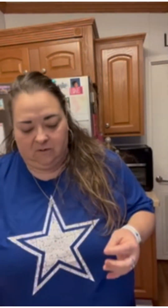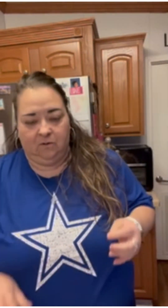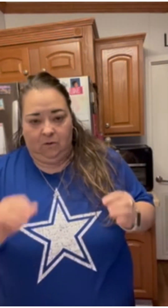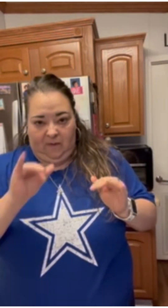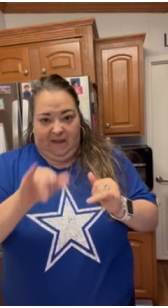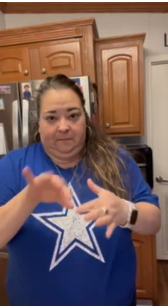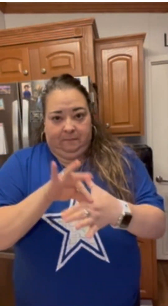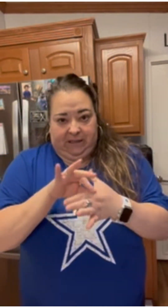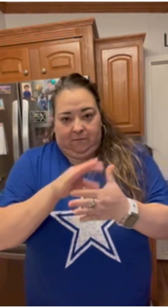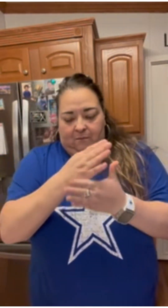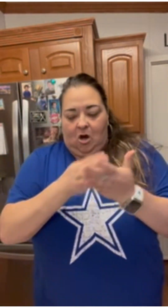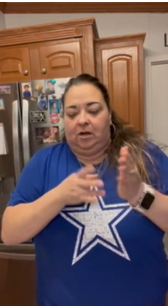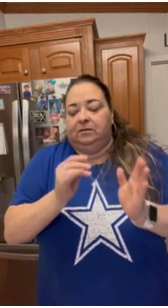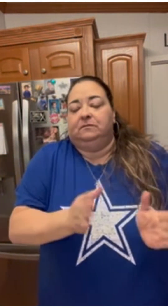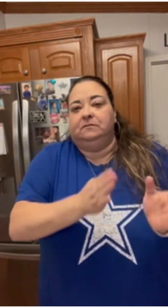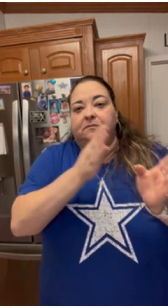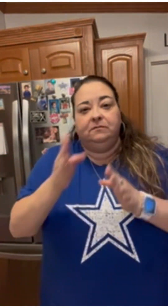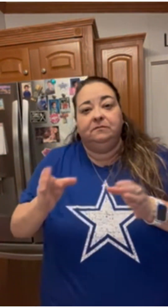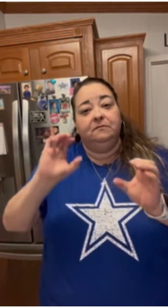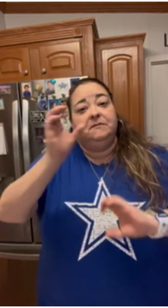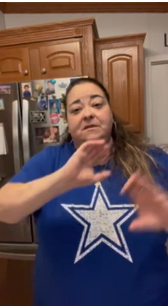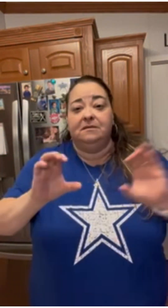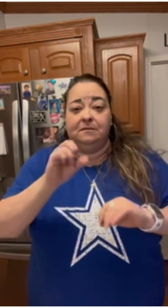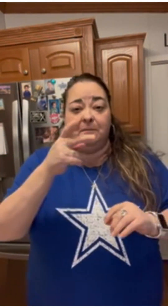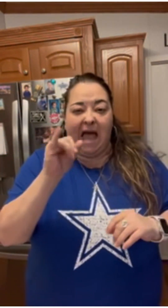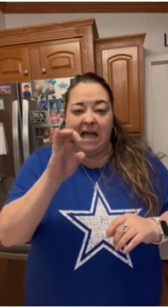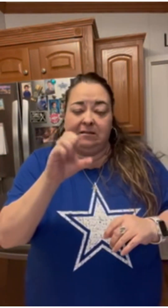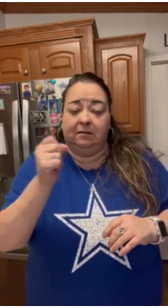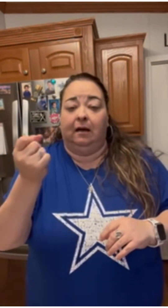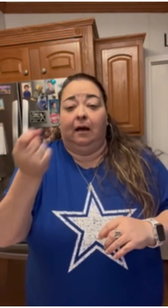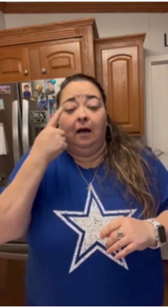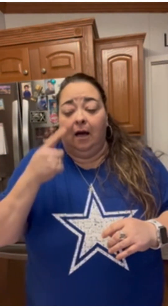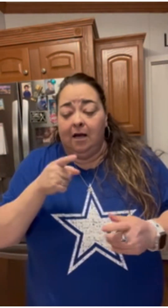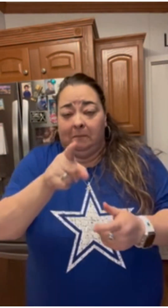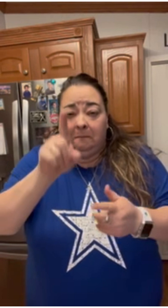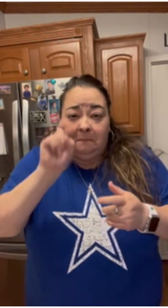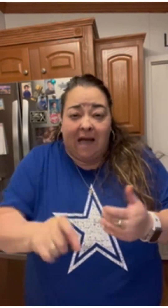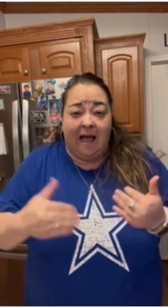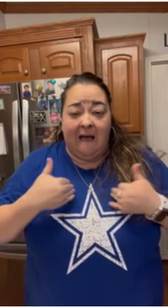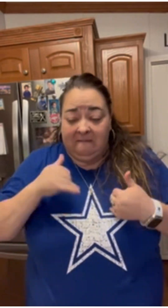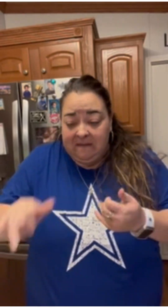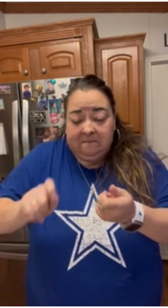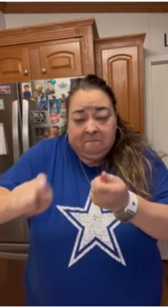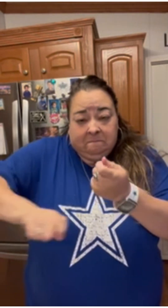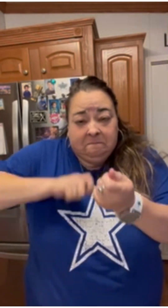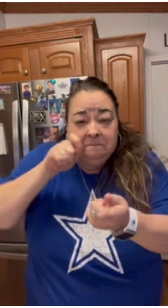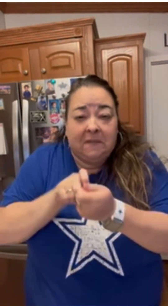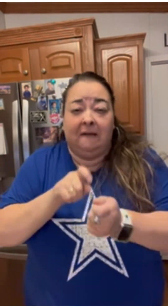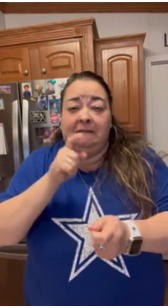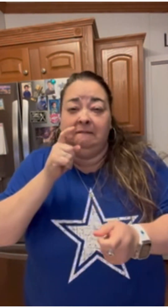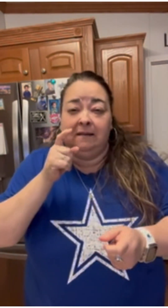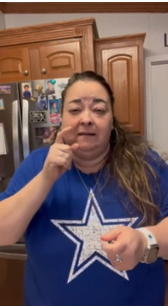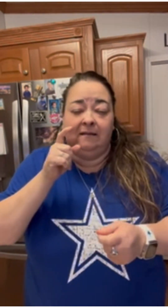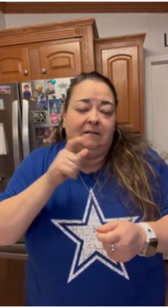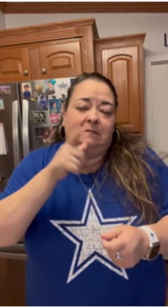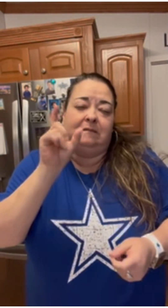it. So that's the meat portion. For spices, you don't have